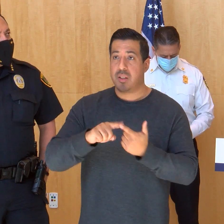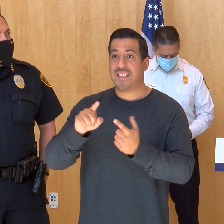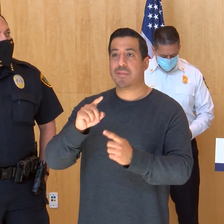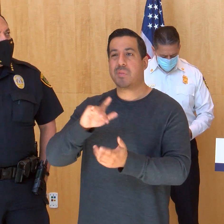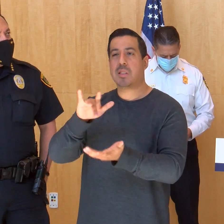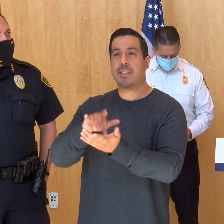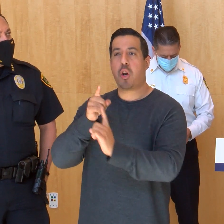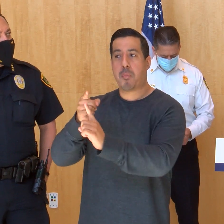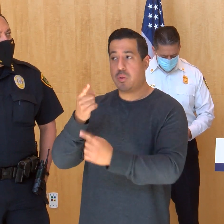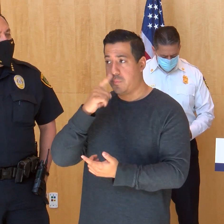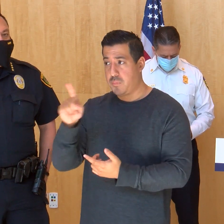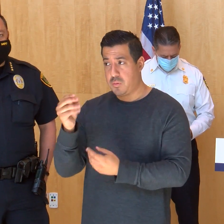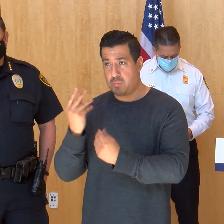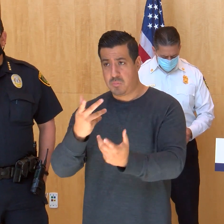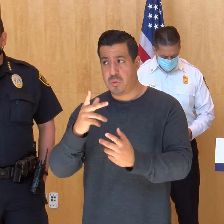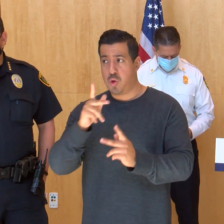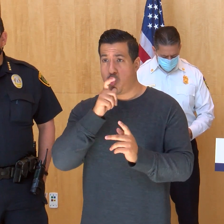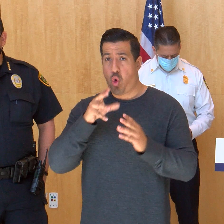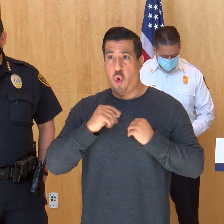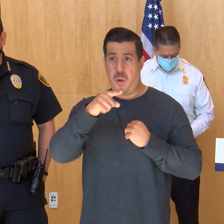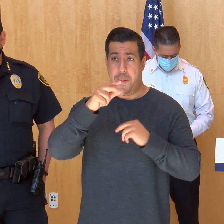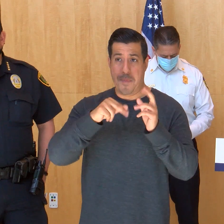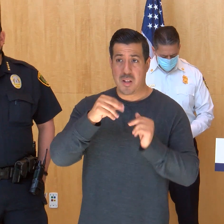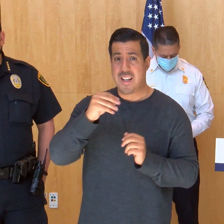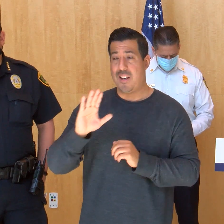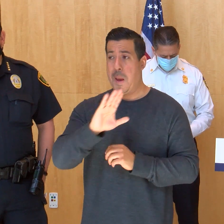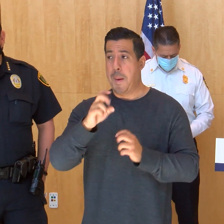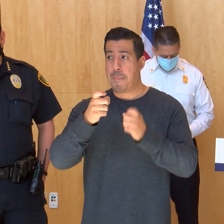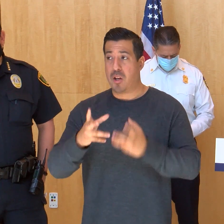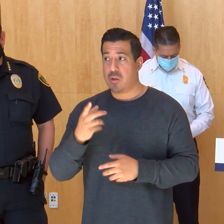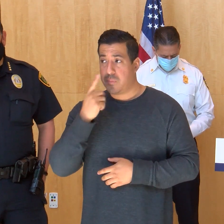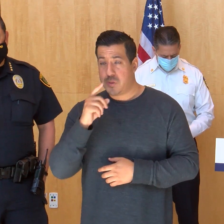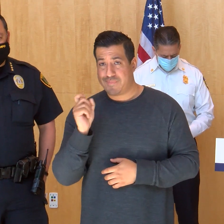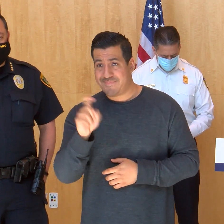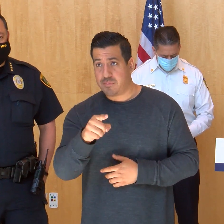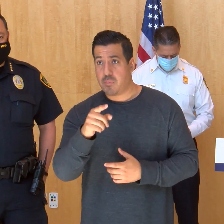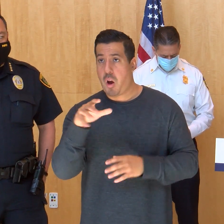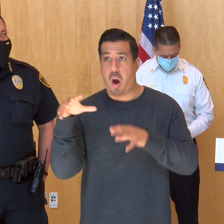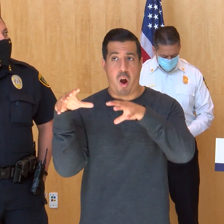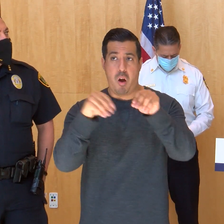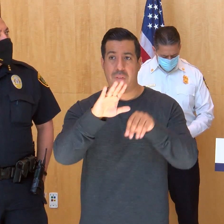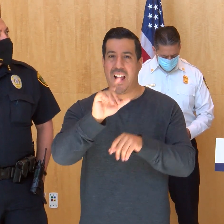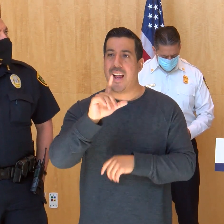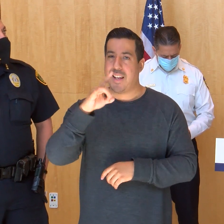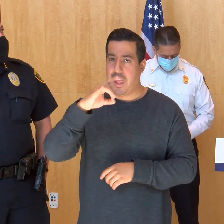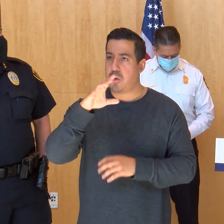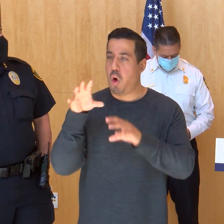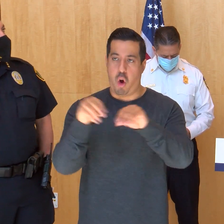in notifying those building owners and managers to turn off their